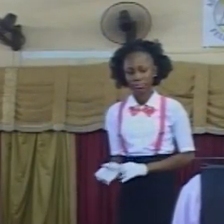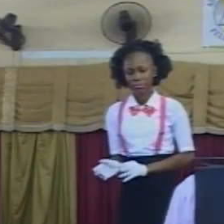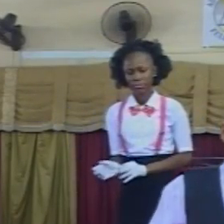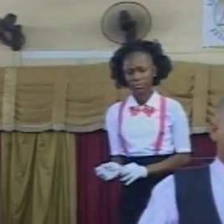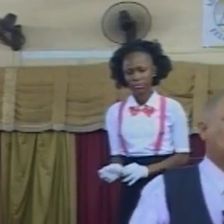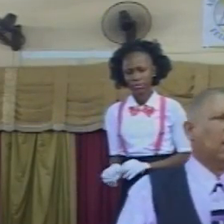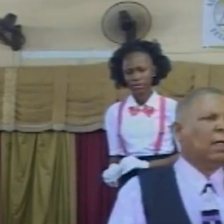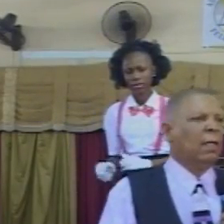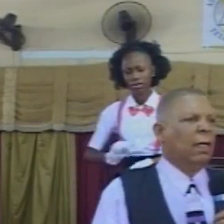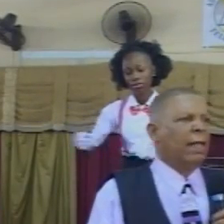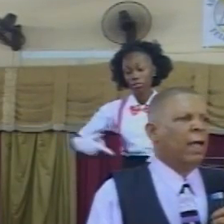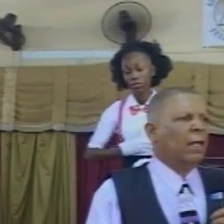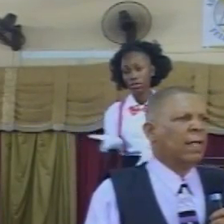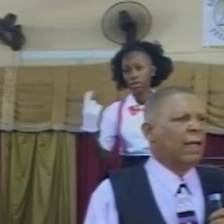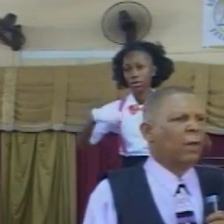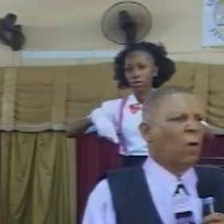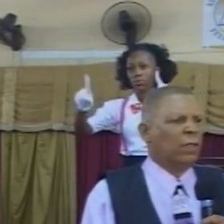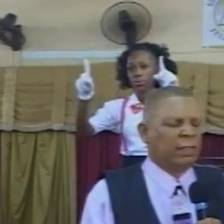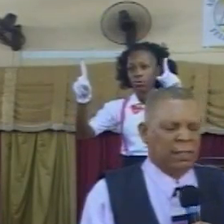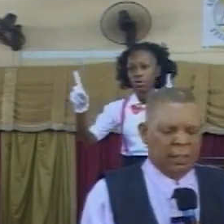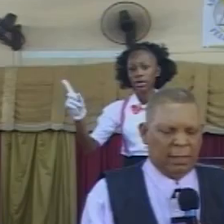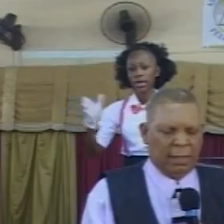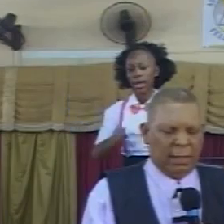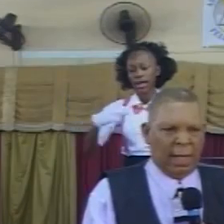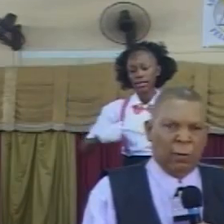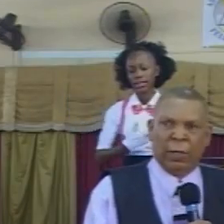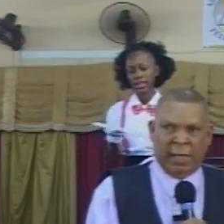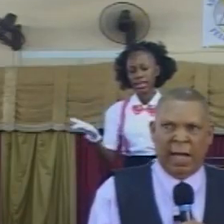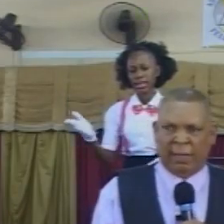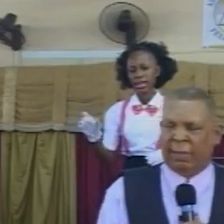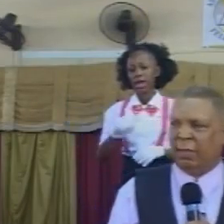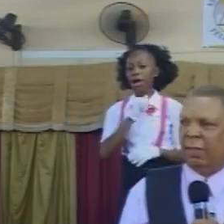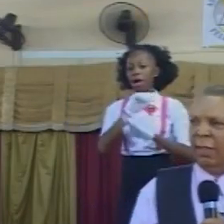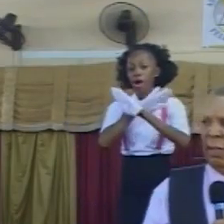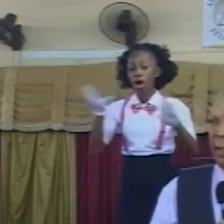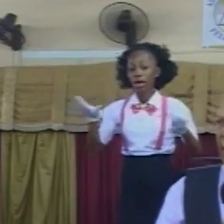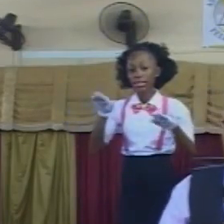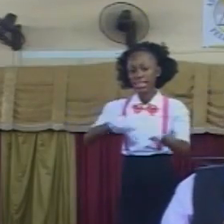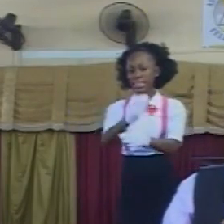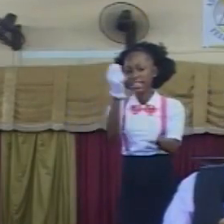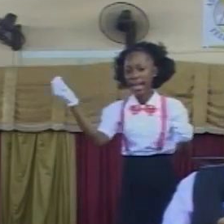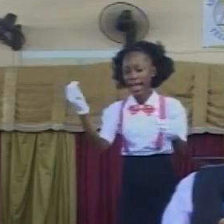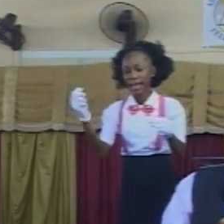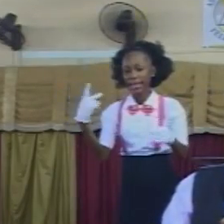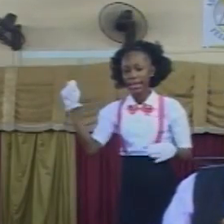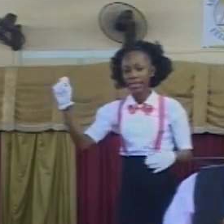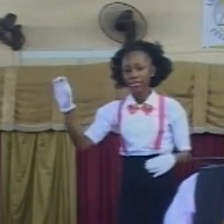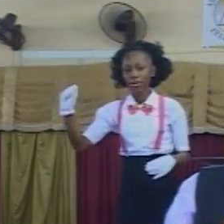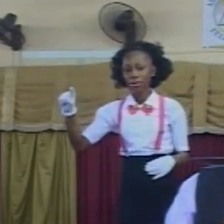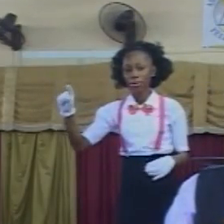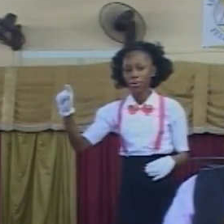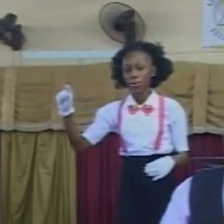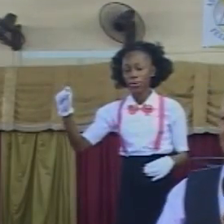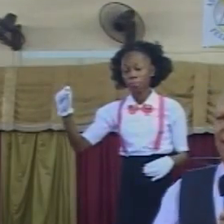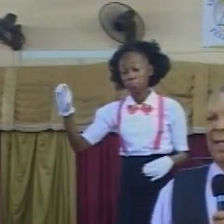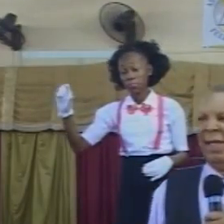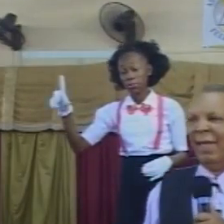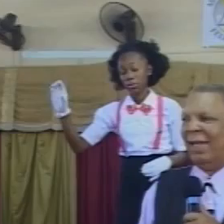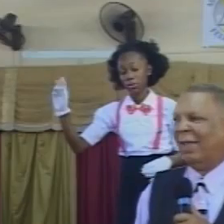So they went and they untied the colt, and the owner did ask, what are you doing? And they